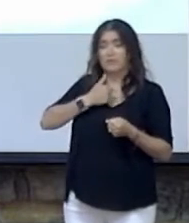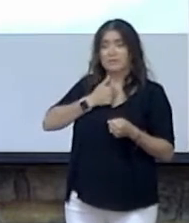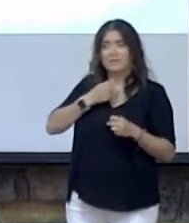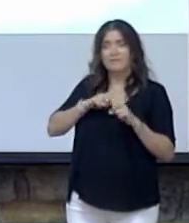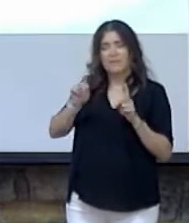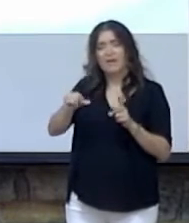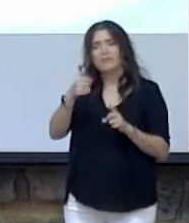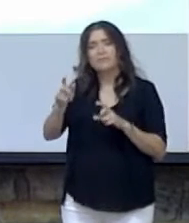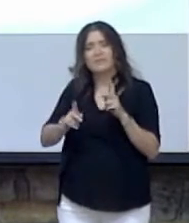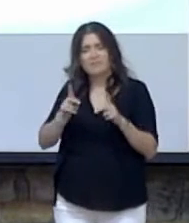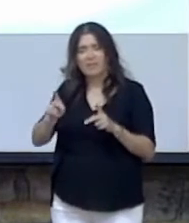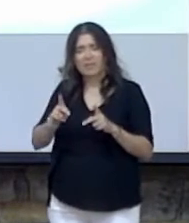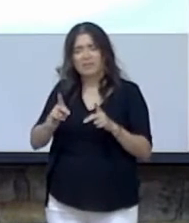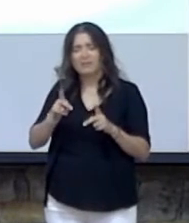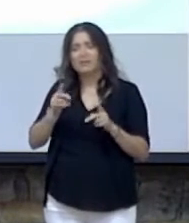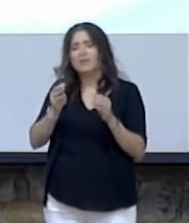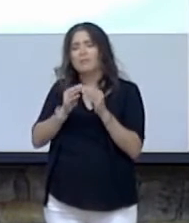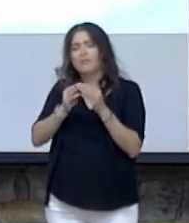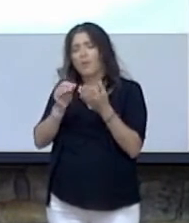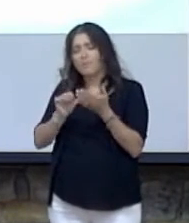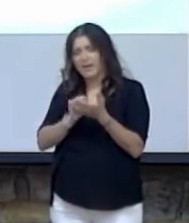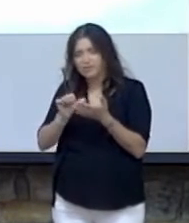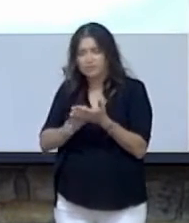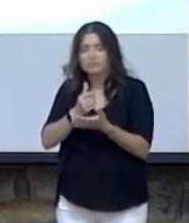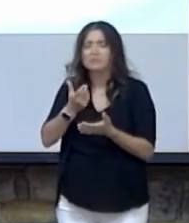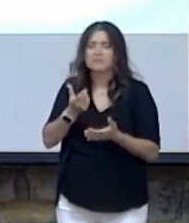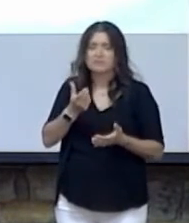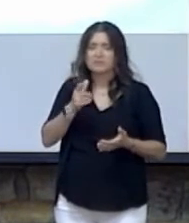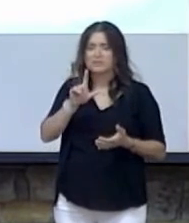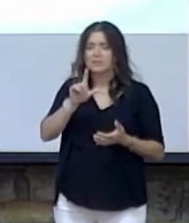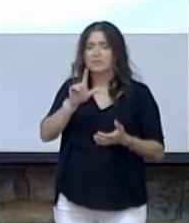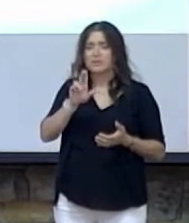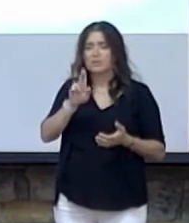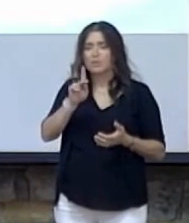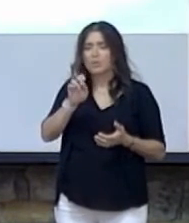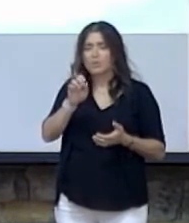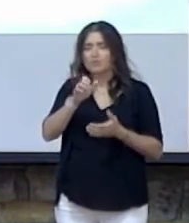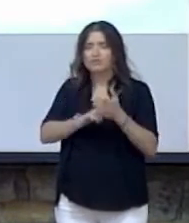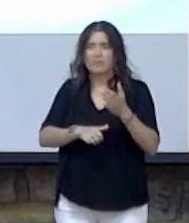people. Turn a few more pages in Luke to Luke chapter 14.